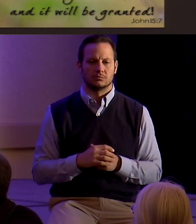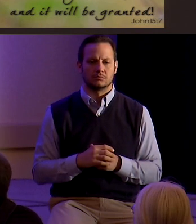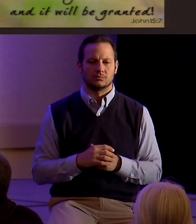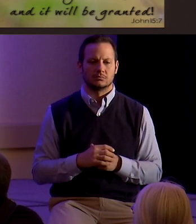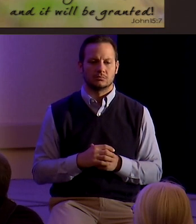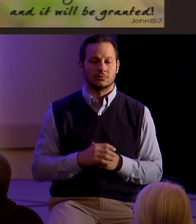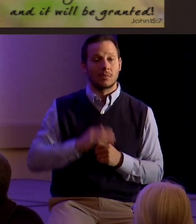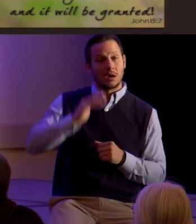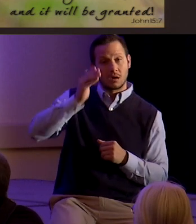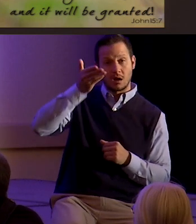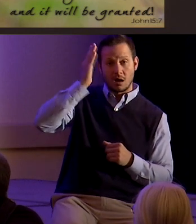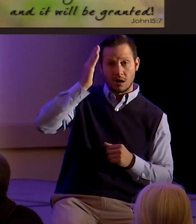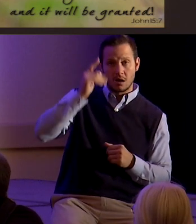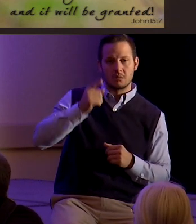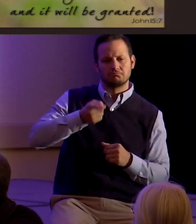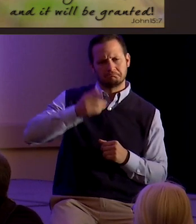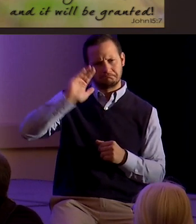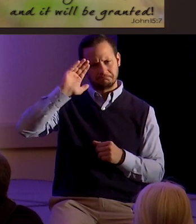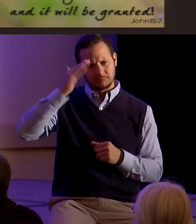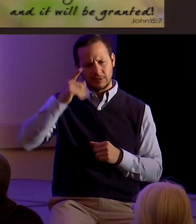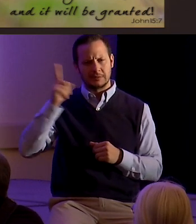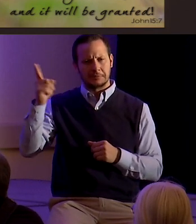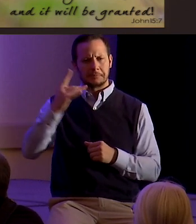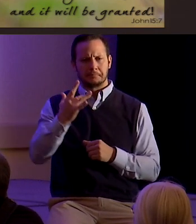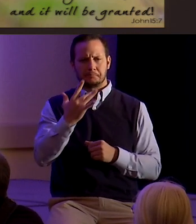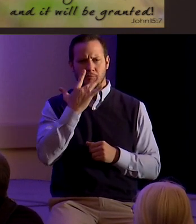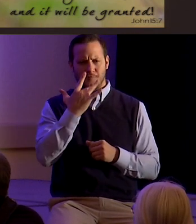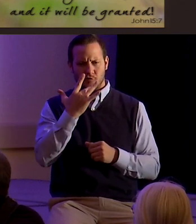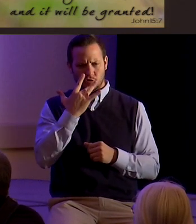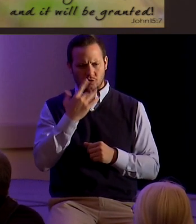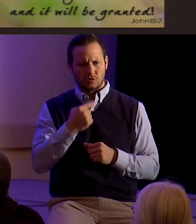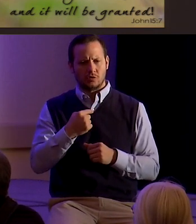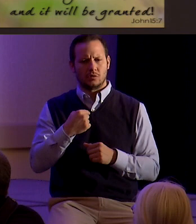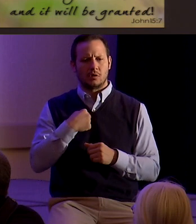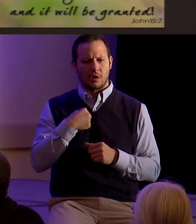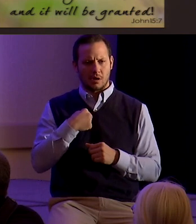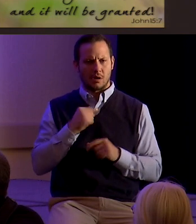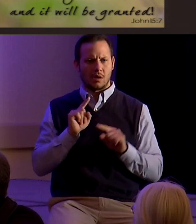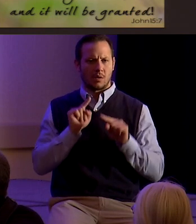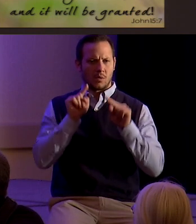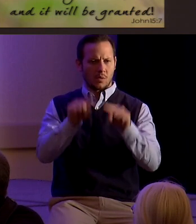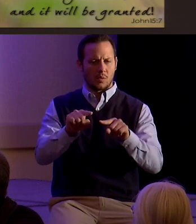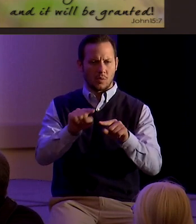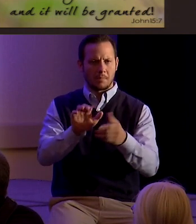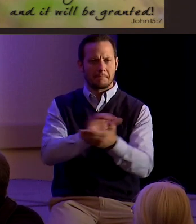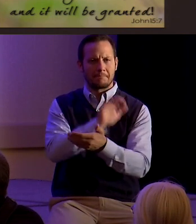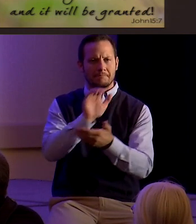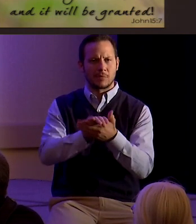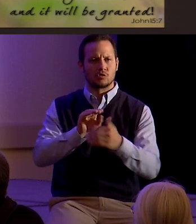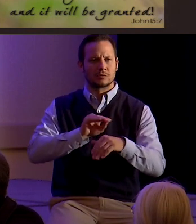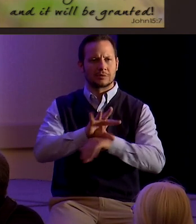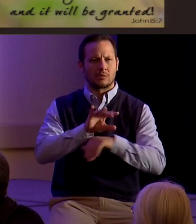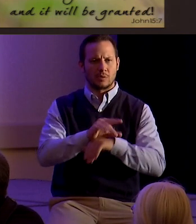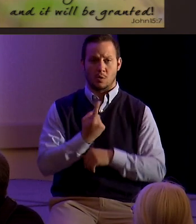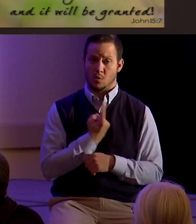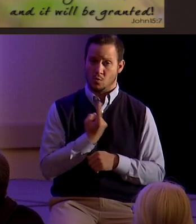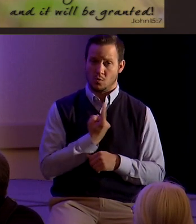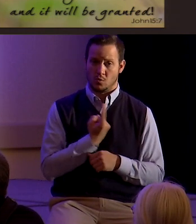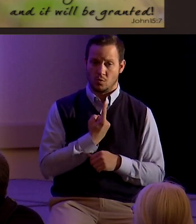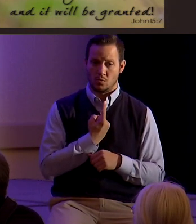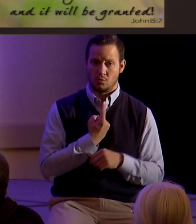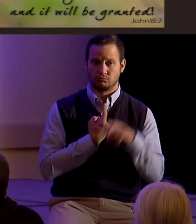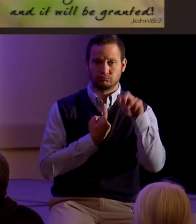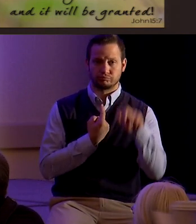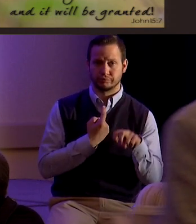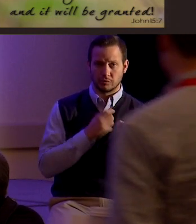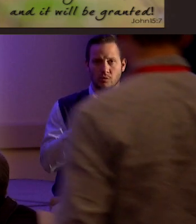God apparently strongly preferred that I come to marriage counseling by myself so that